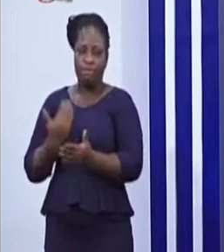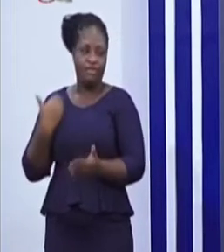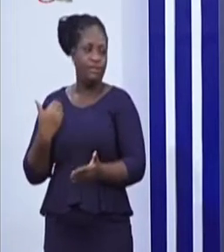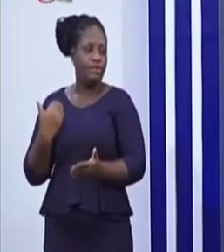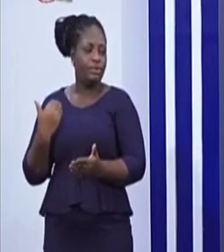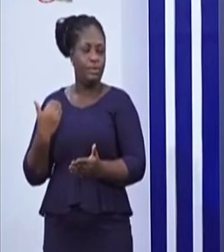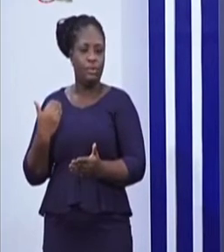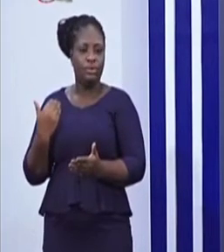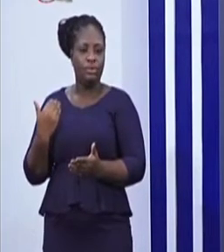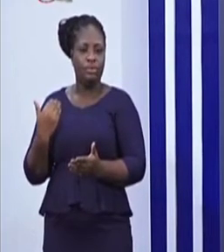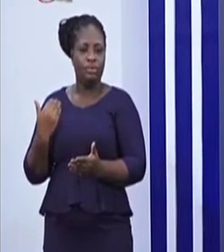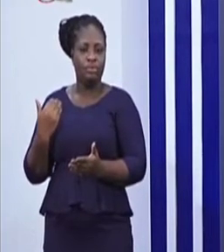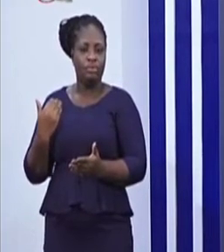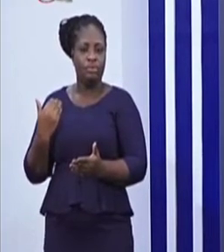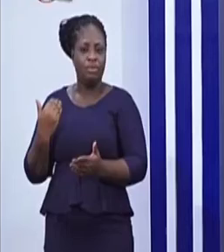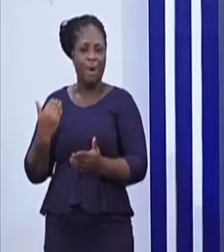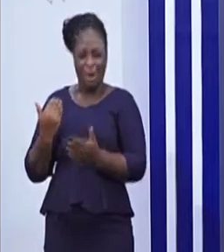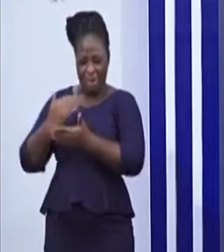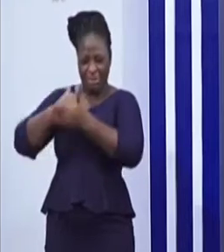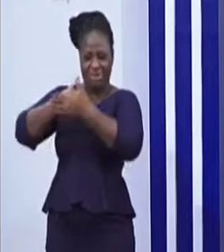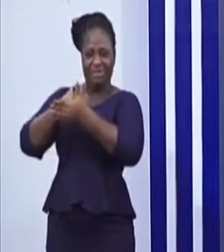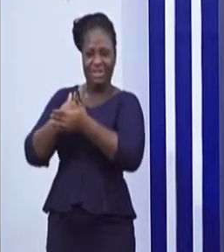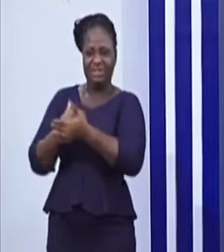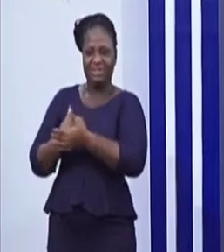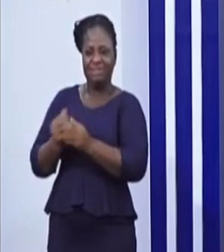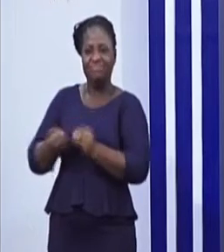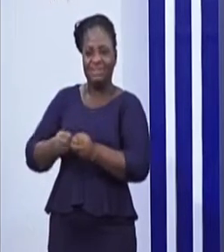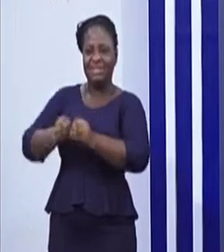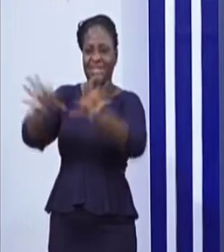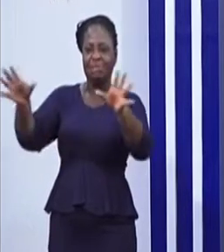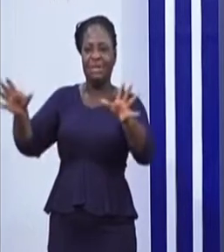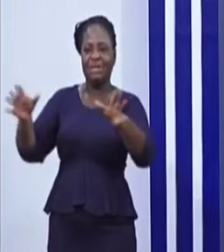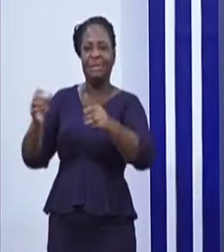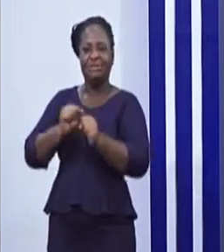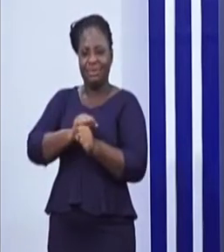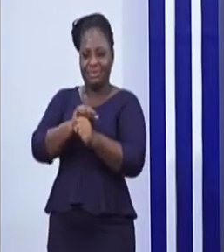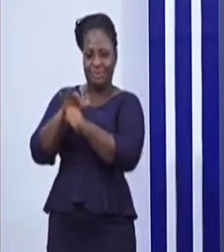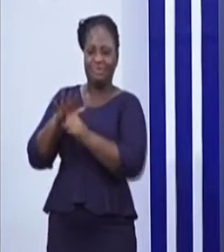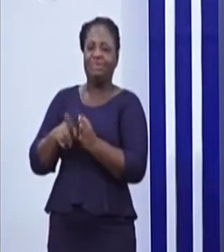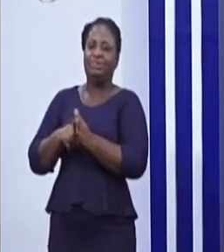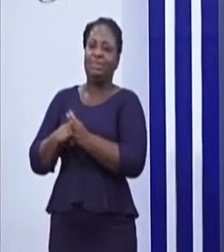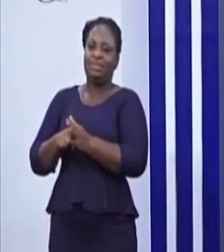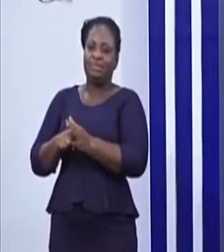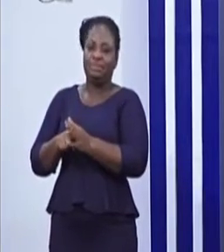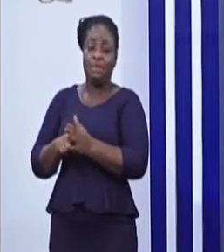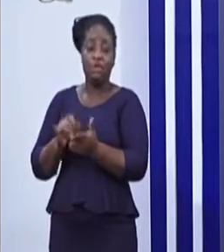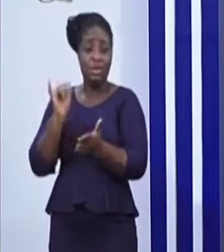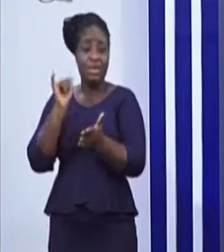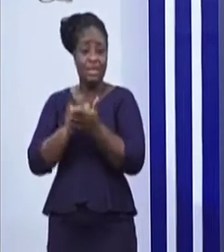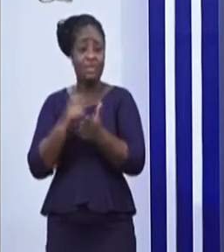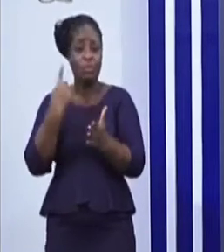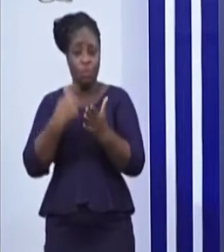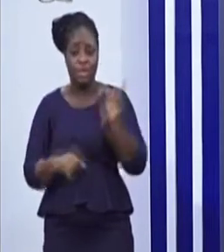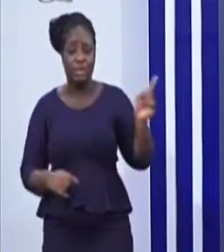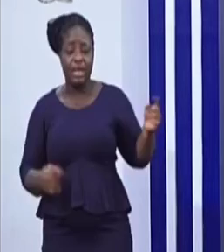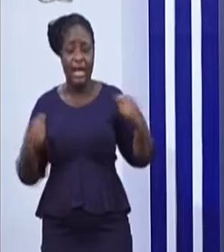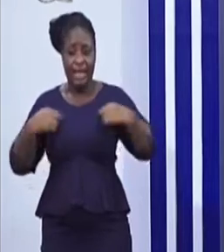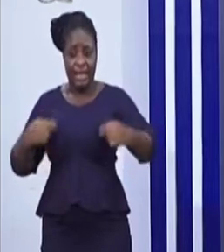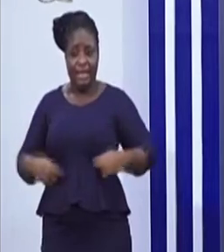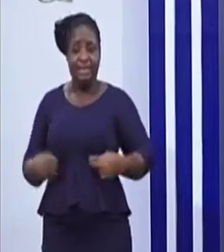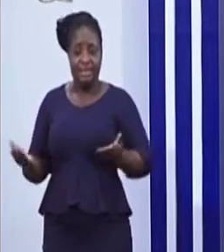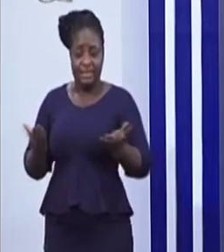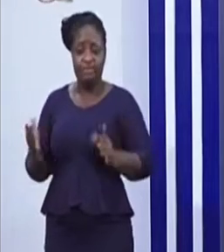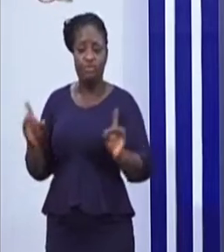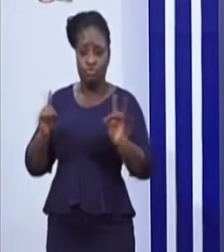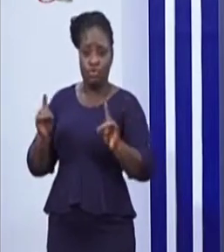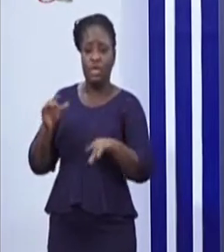ensure that we prevent further spread and contain the disease. So that's exactly what we are doing in